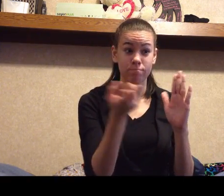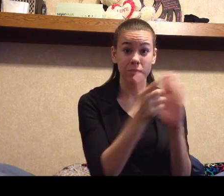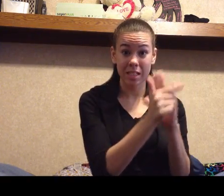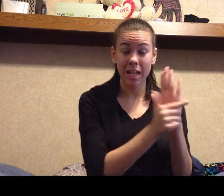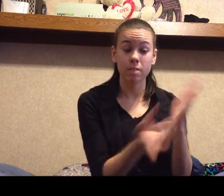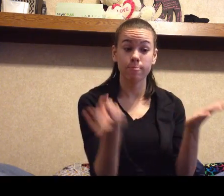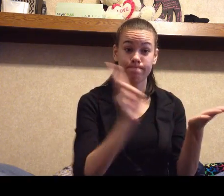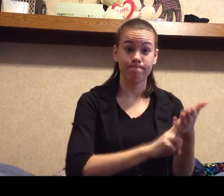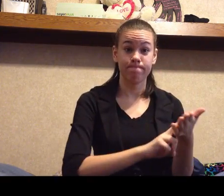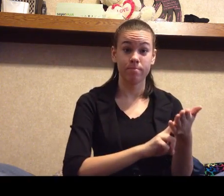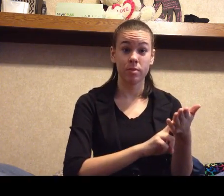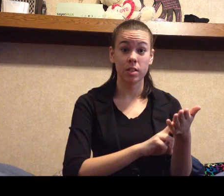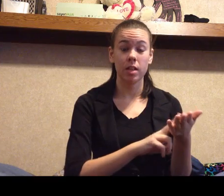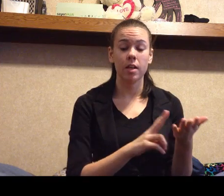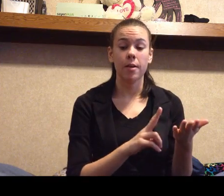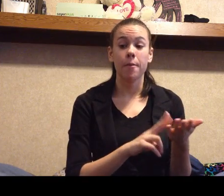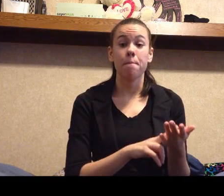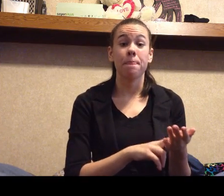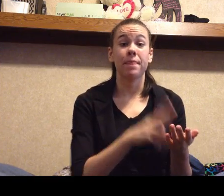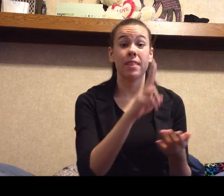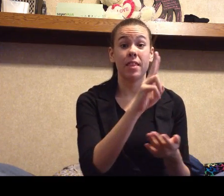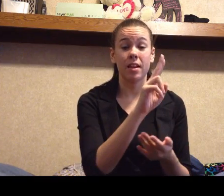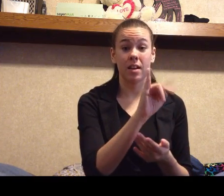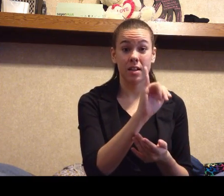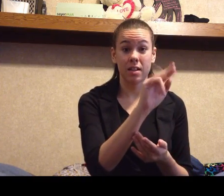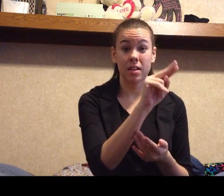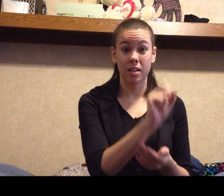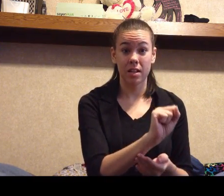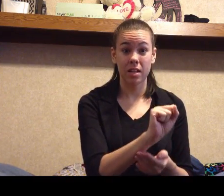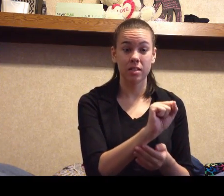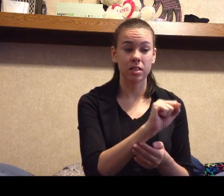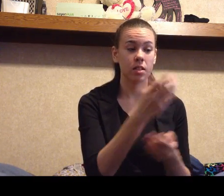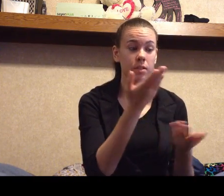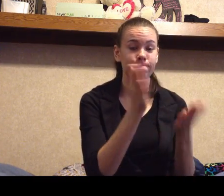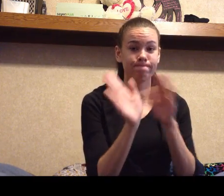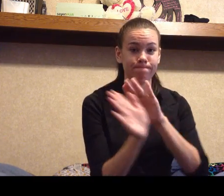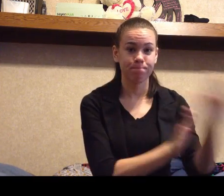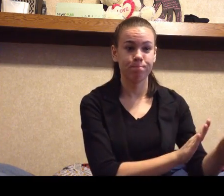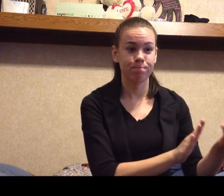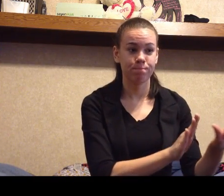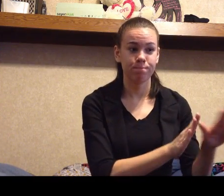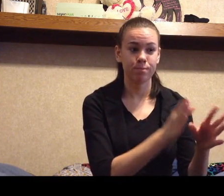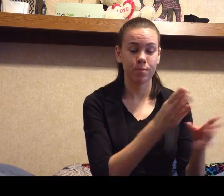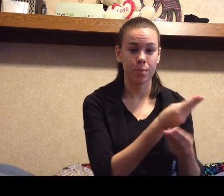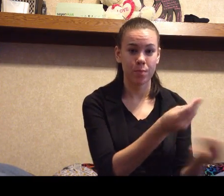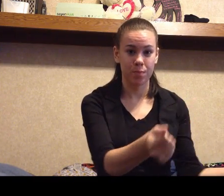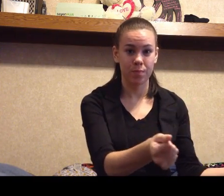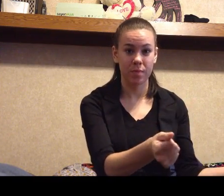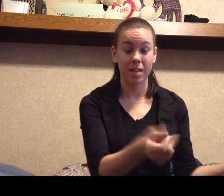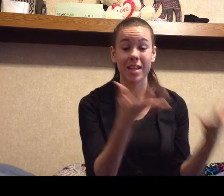as we knew it then, and is now functioning as the U.S. Citizenship and Immigration Services.